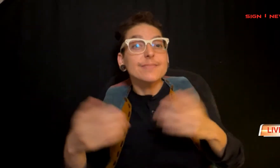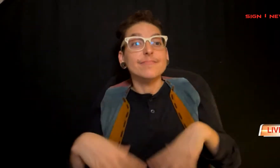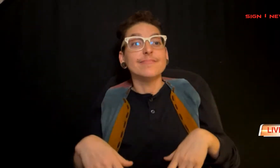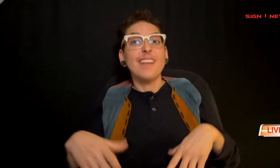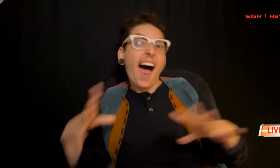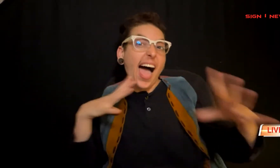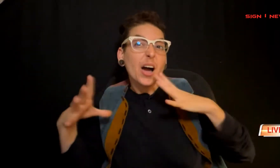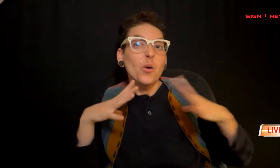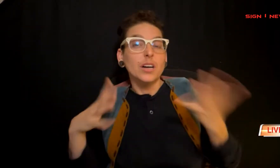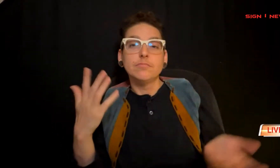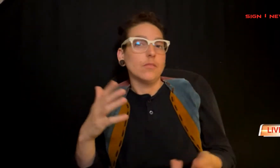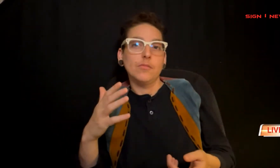But honestly, to be honest with you,